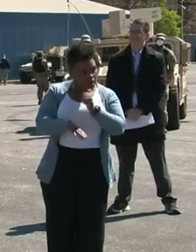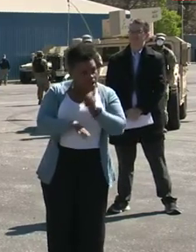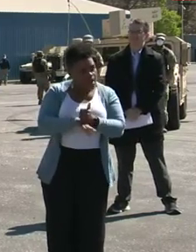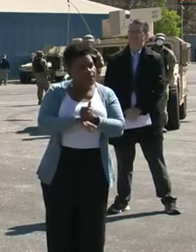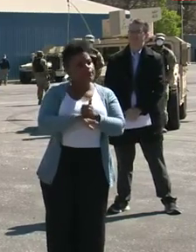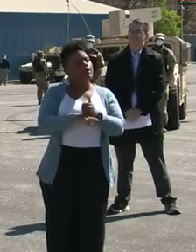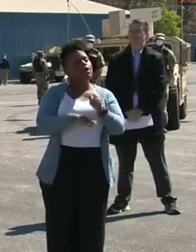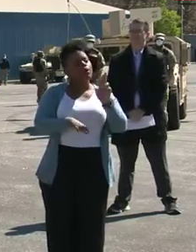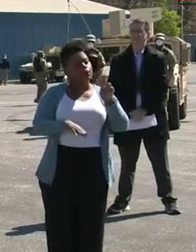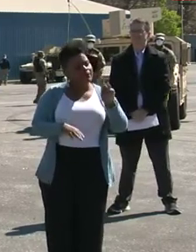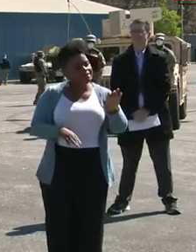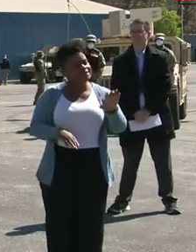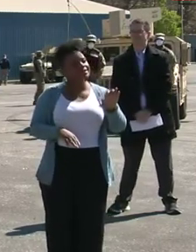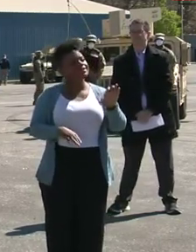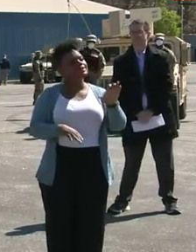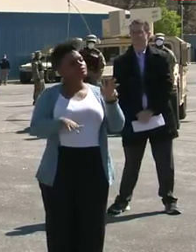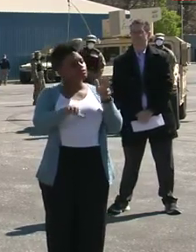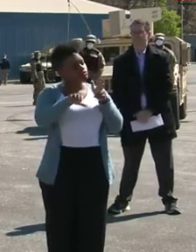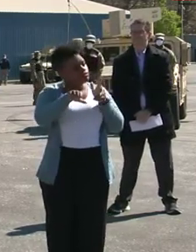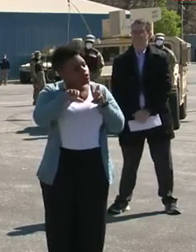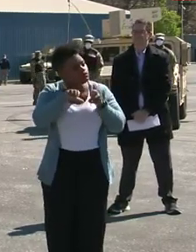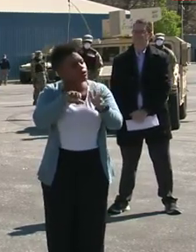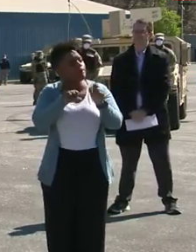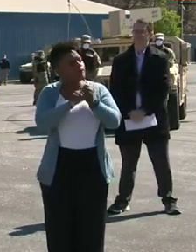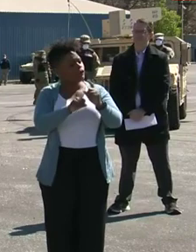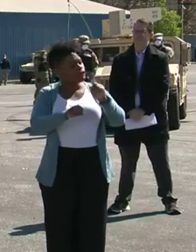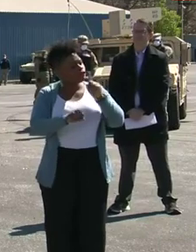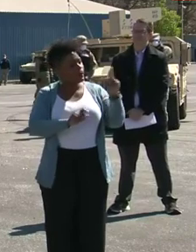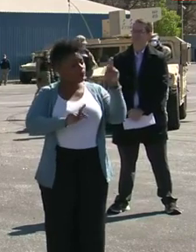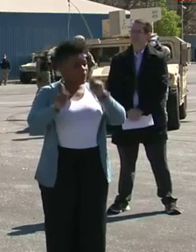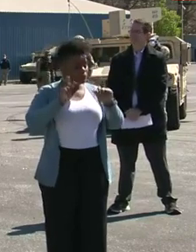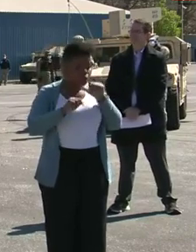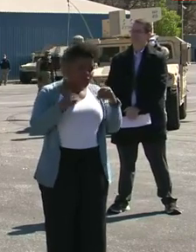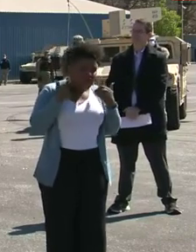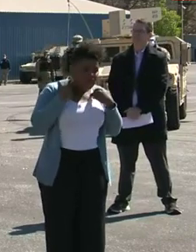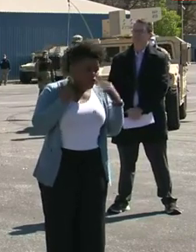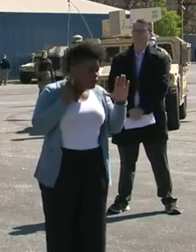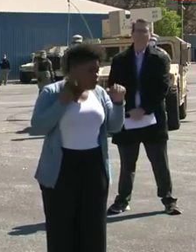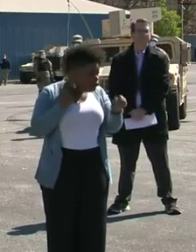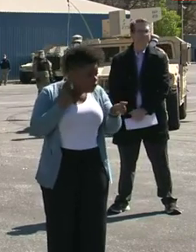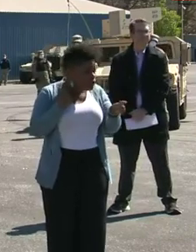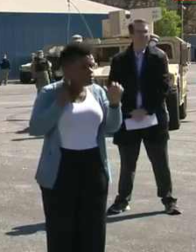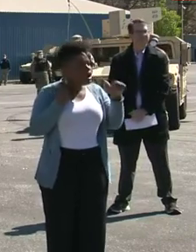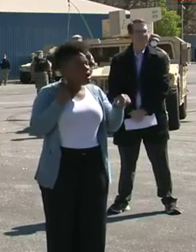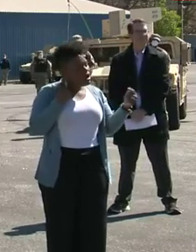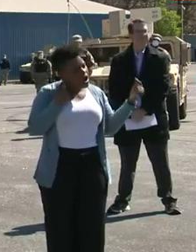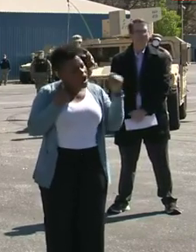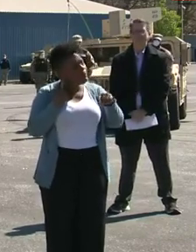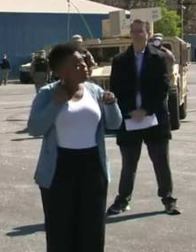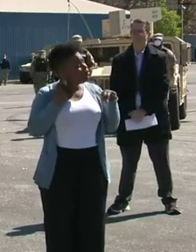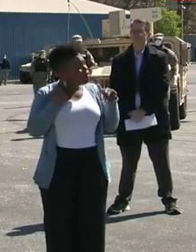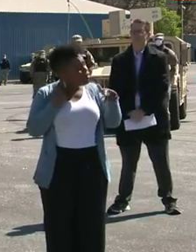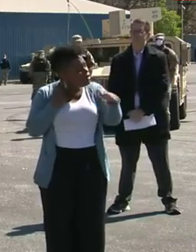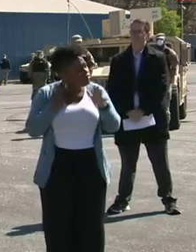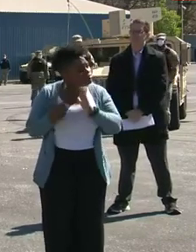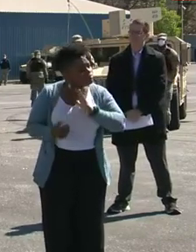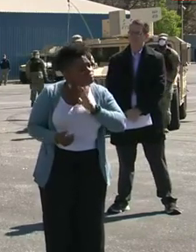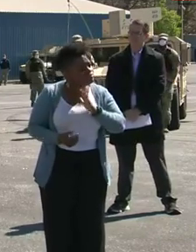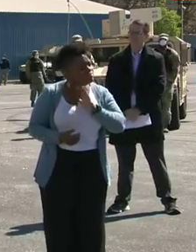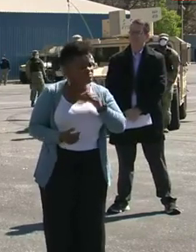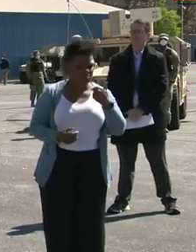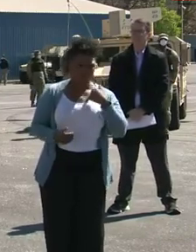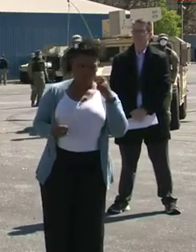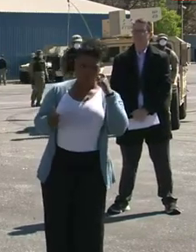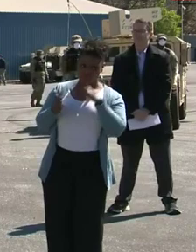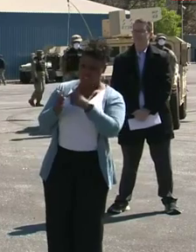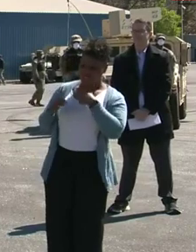ensure that those residents who don't have access to cars or can't travel can come here to get tested. I notice you're wearing a mask. Tell us why you've